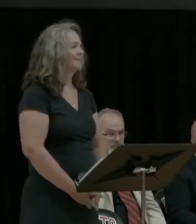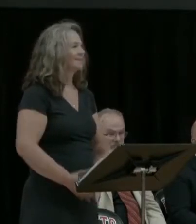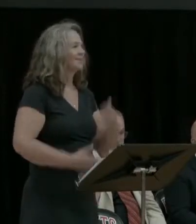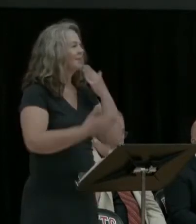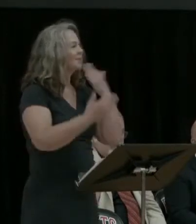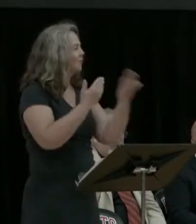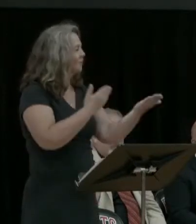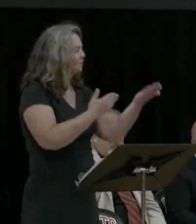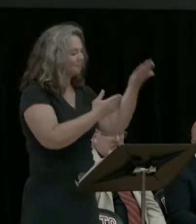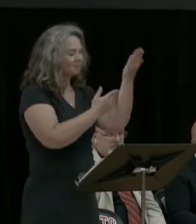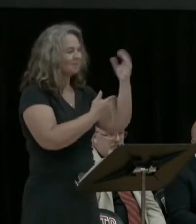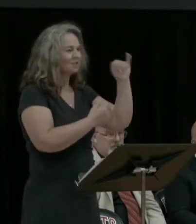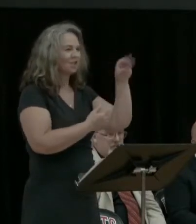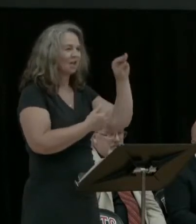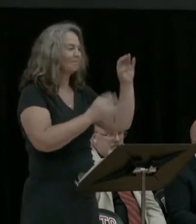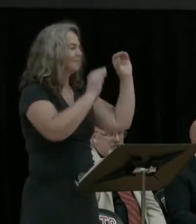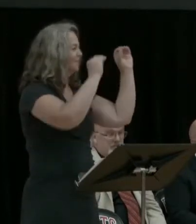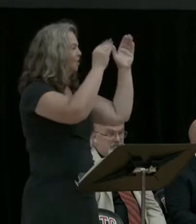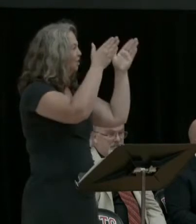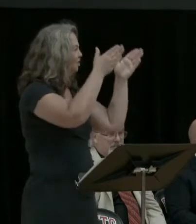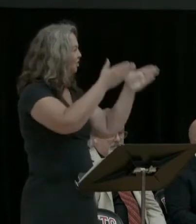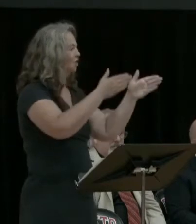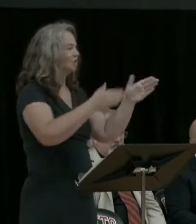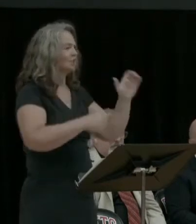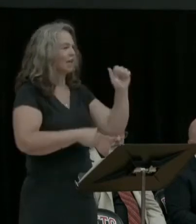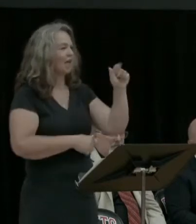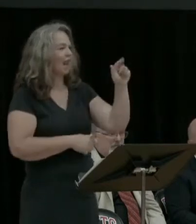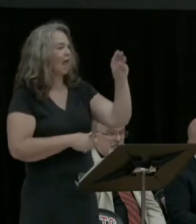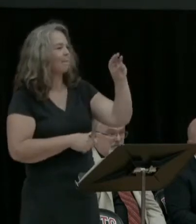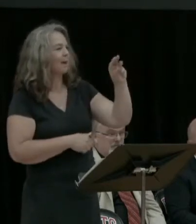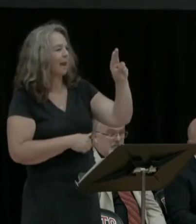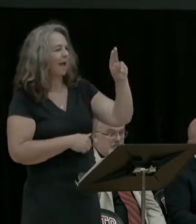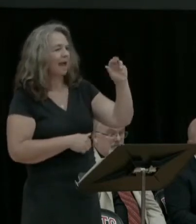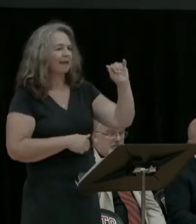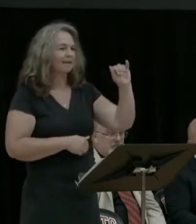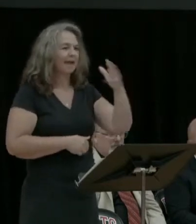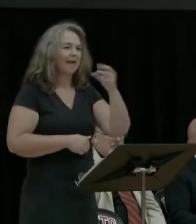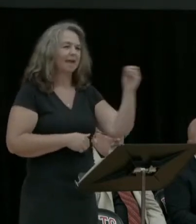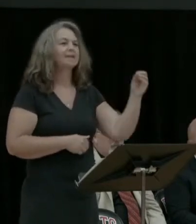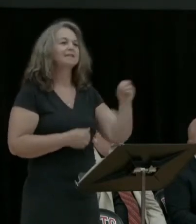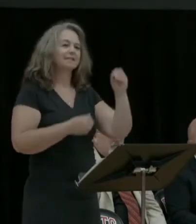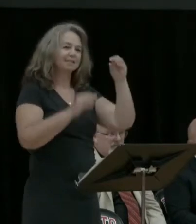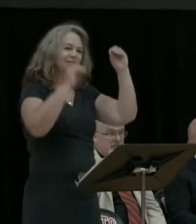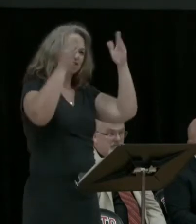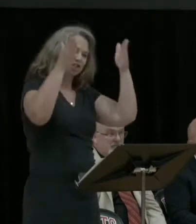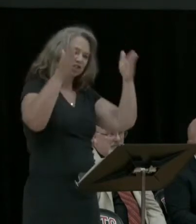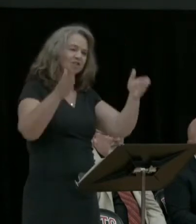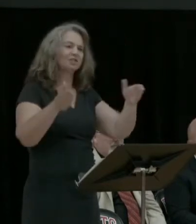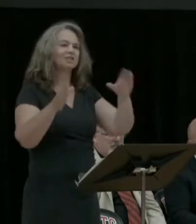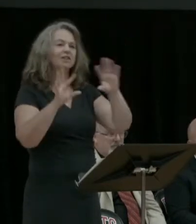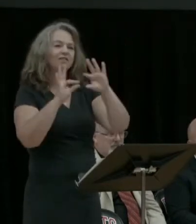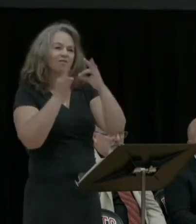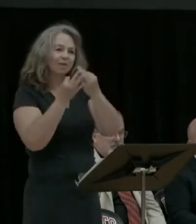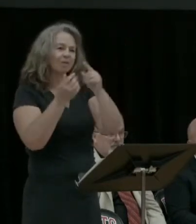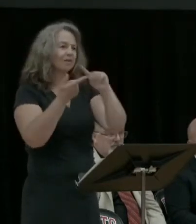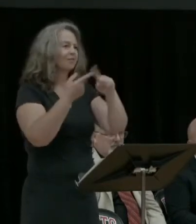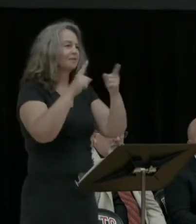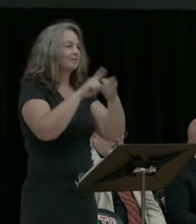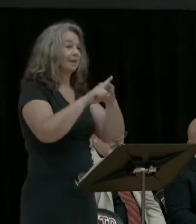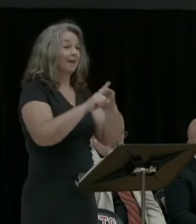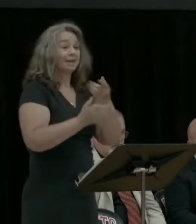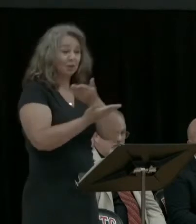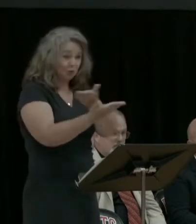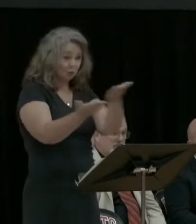Good morning, JM teachers, alumni, administrators, friends and family, and of course, the class